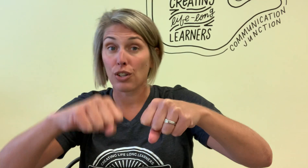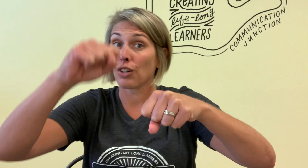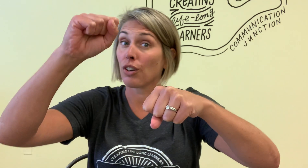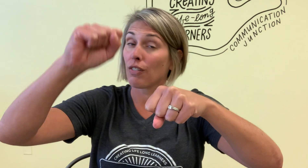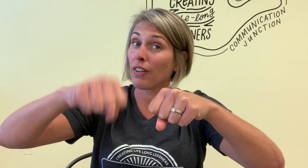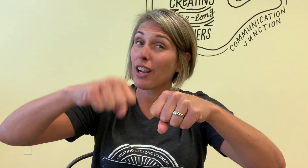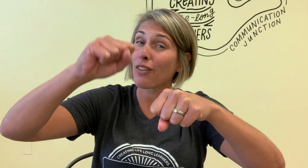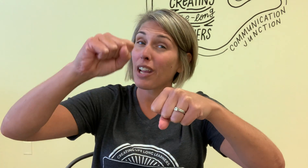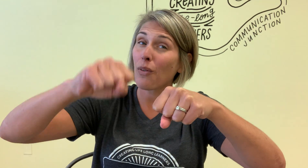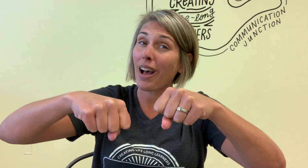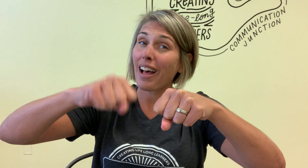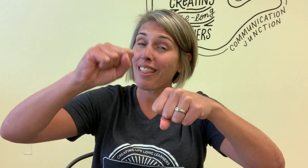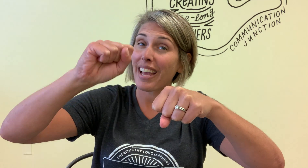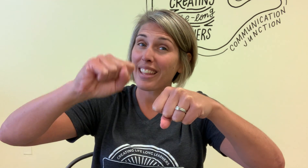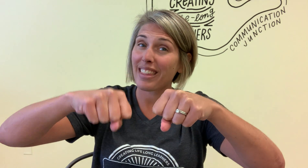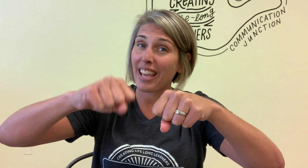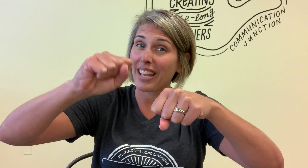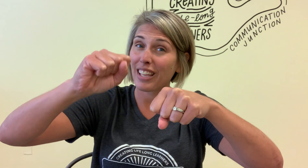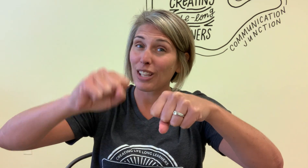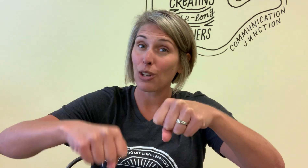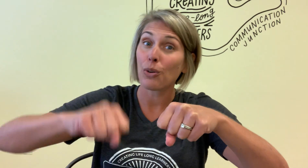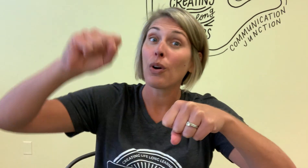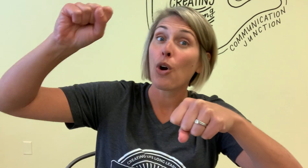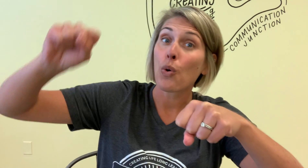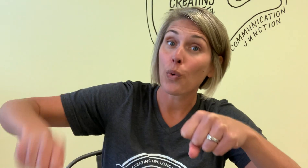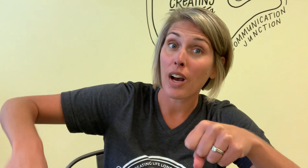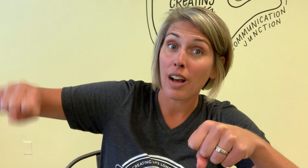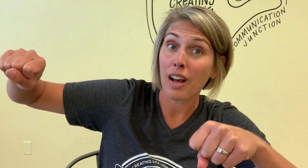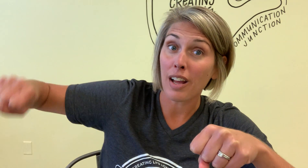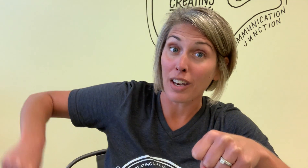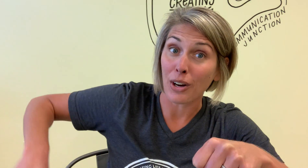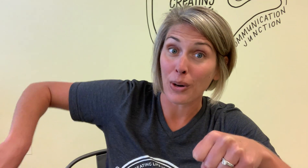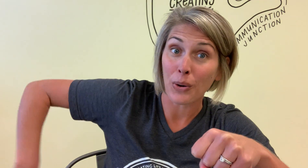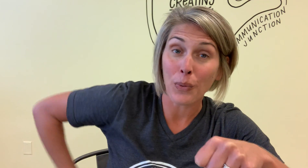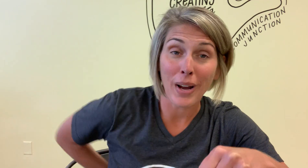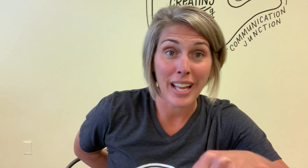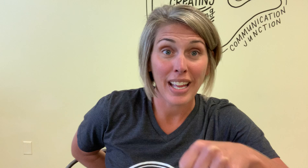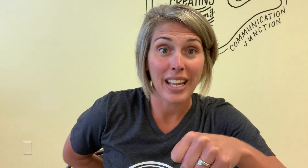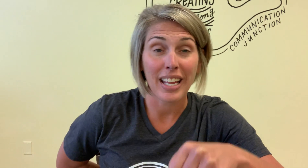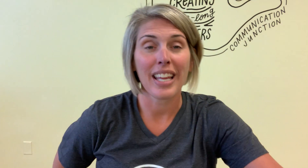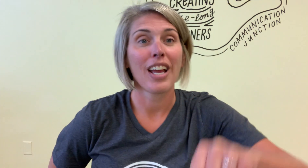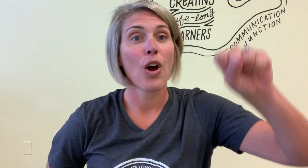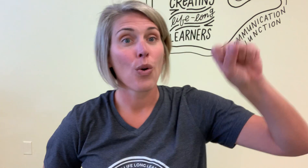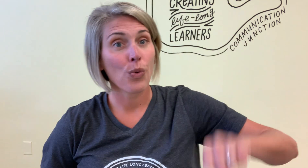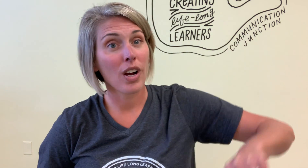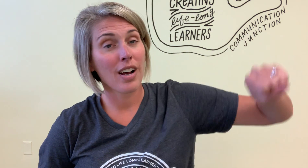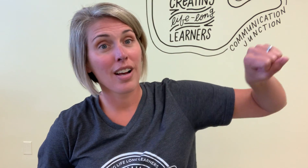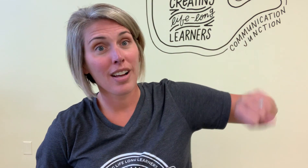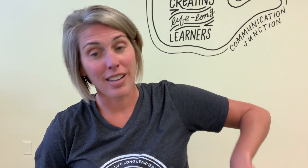sir? Very well, I thank you. Run away, run